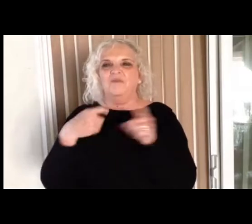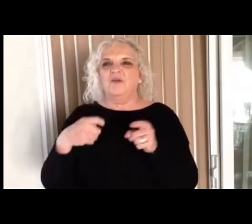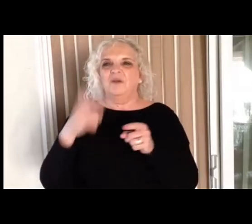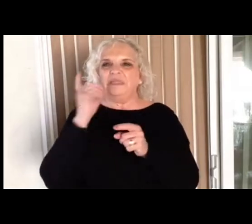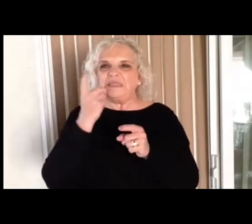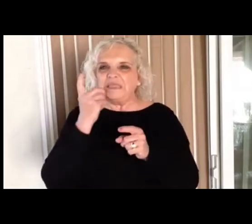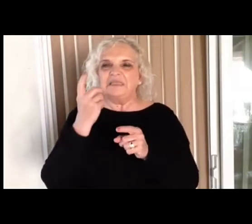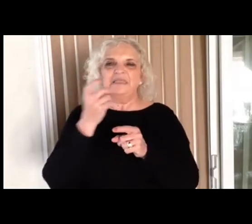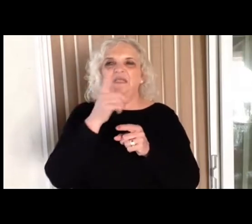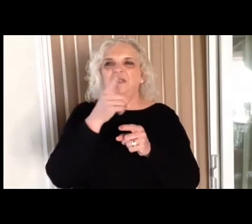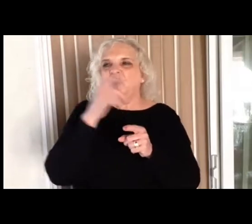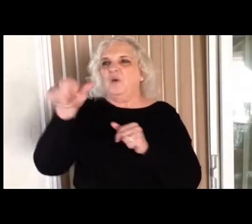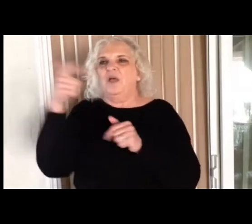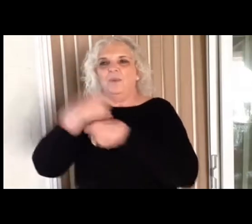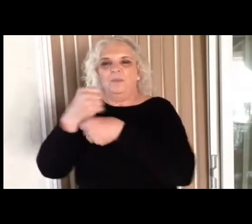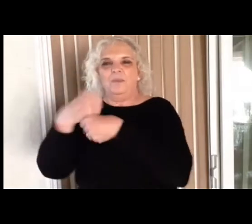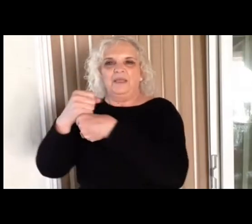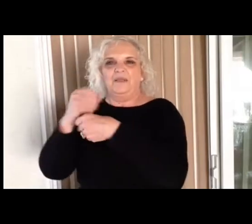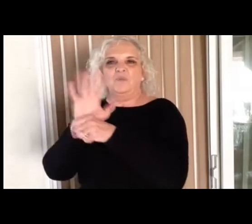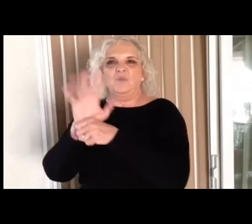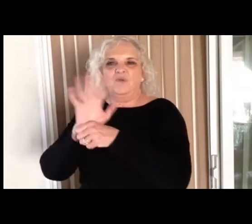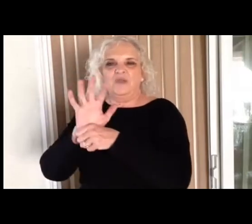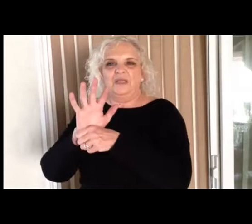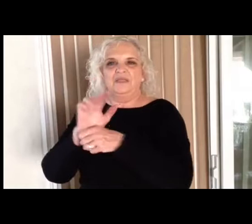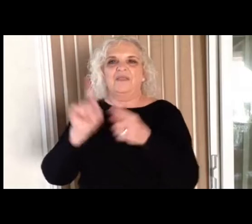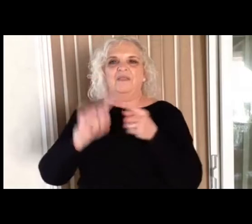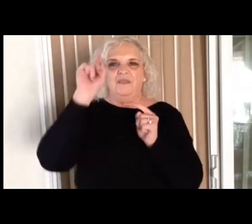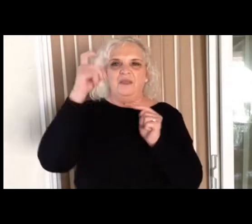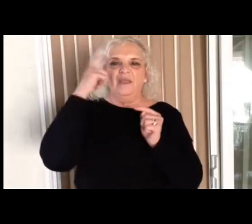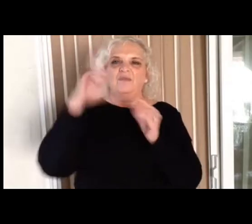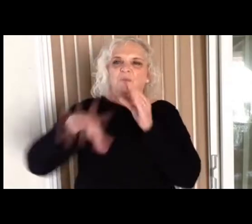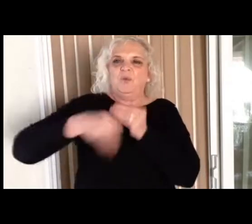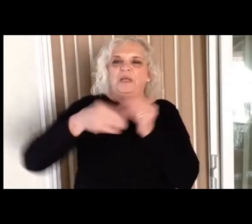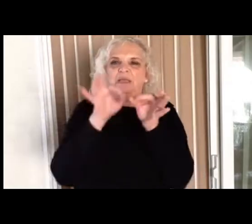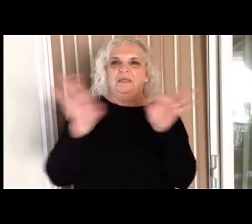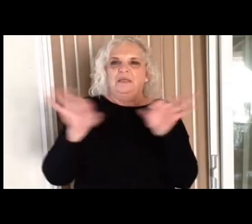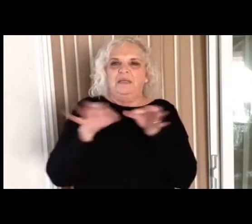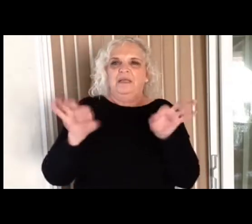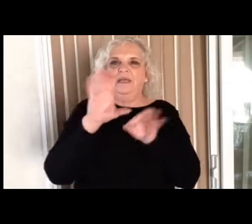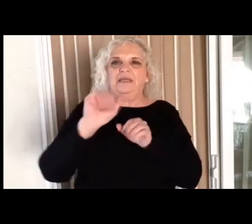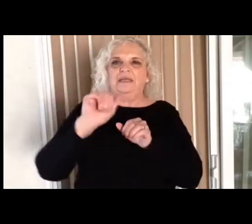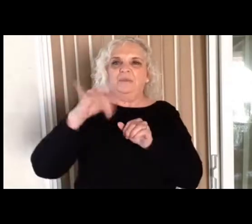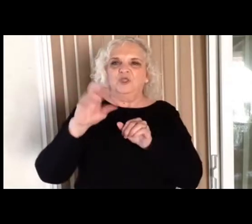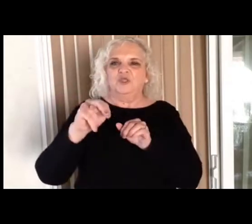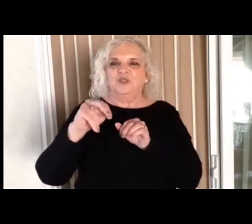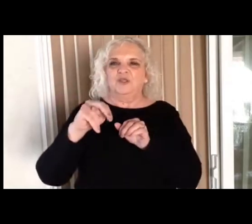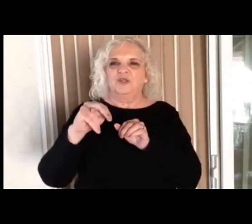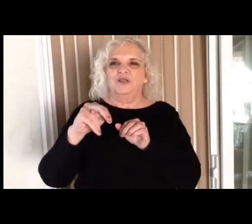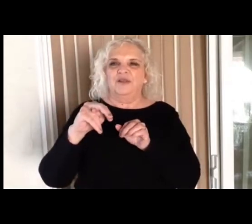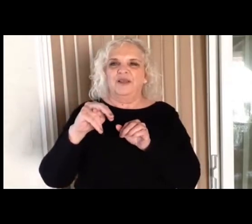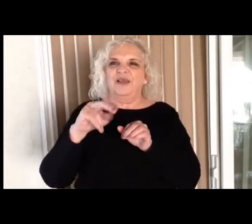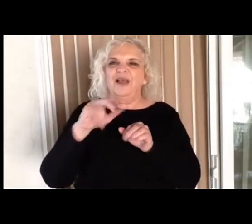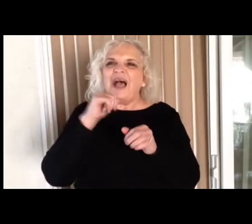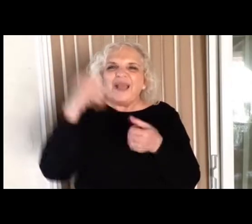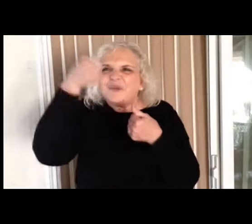Disney and whoever else was making the movies, and then the government would add captions to them and put them. I don't even remember them